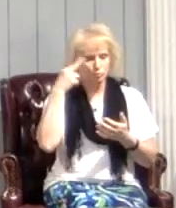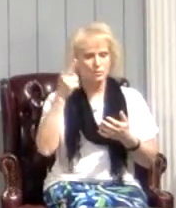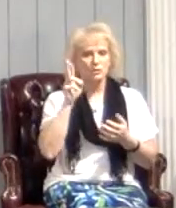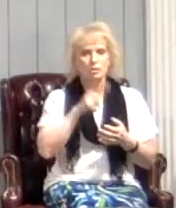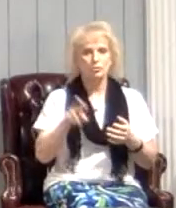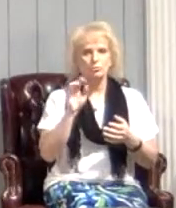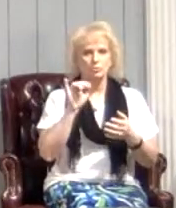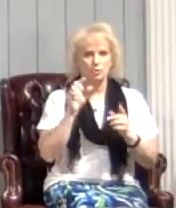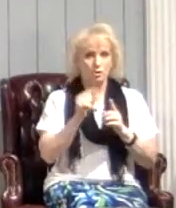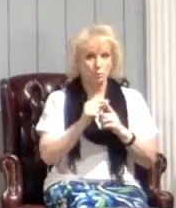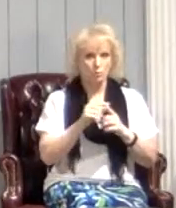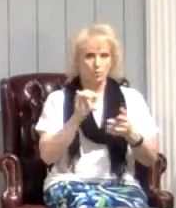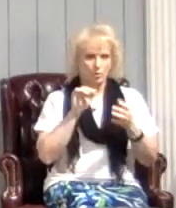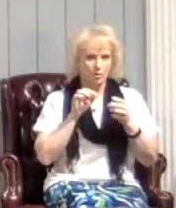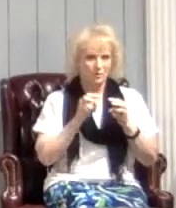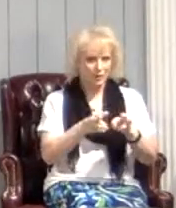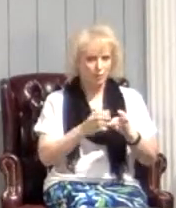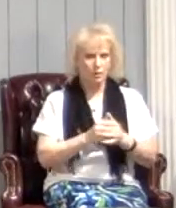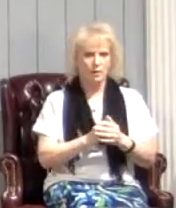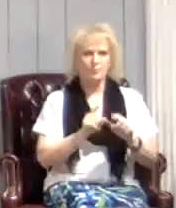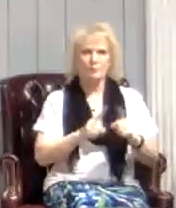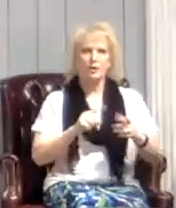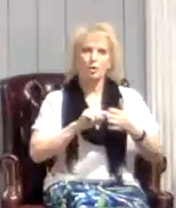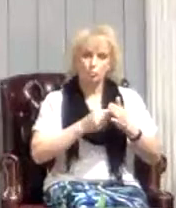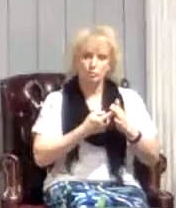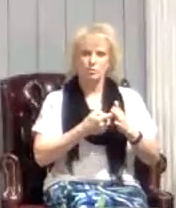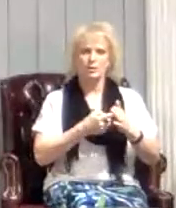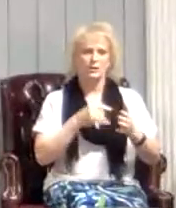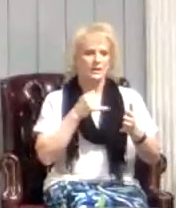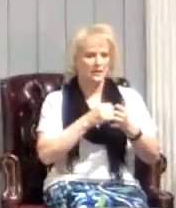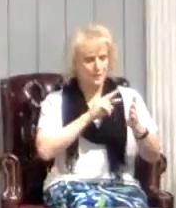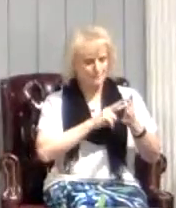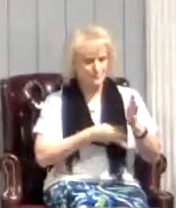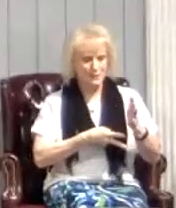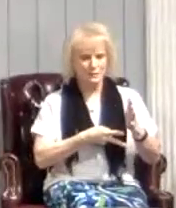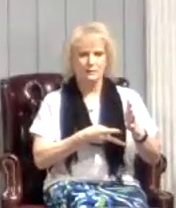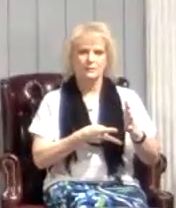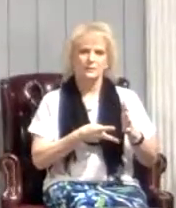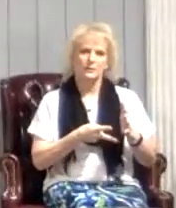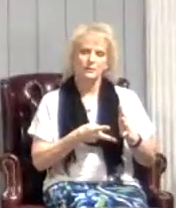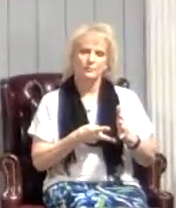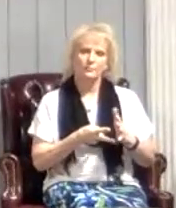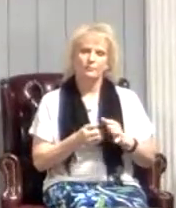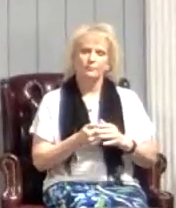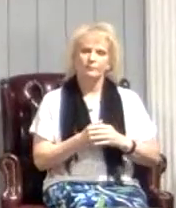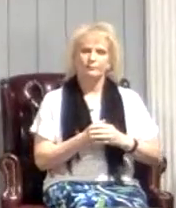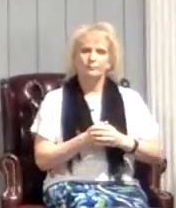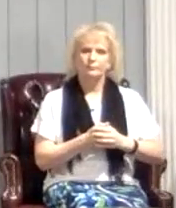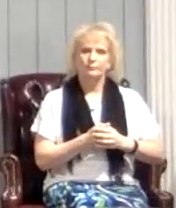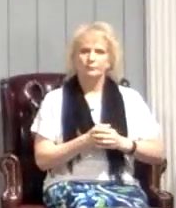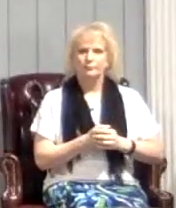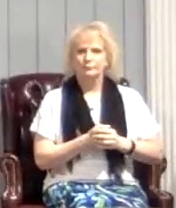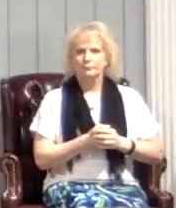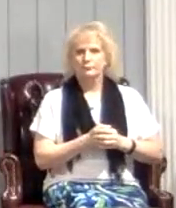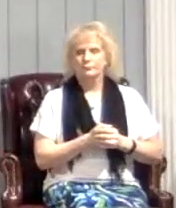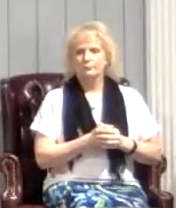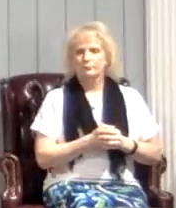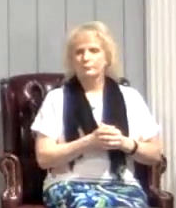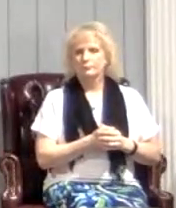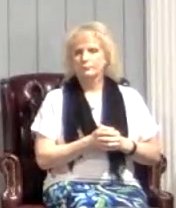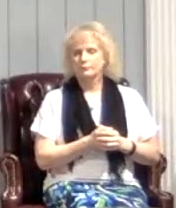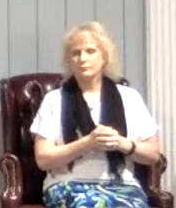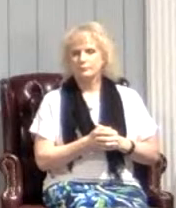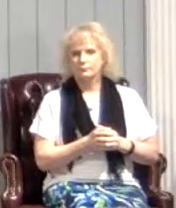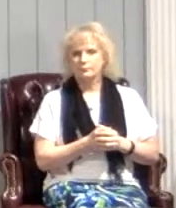it means, the word fixed means originally, that's not its primary meaning, to talk about repairing something. The primary meaning